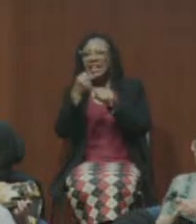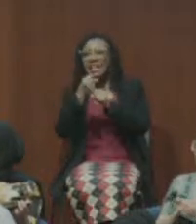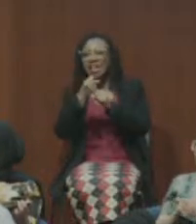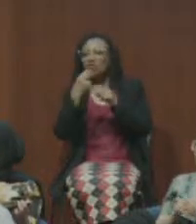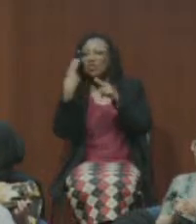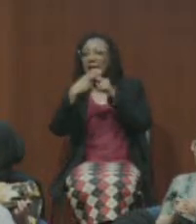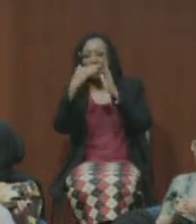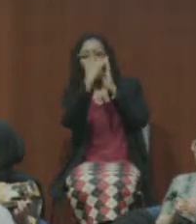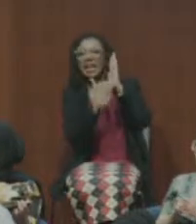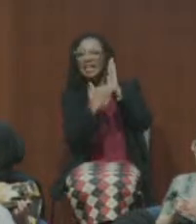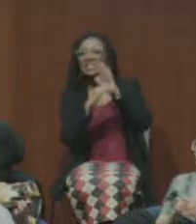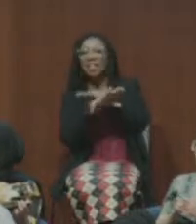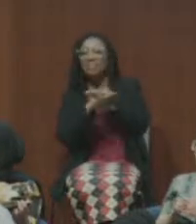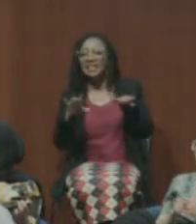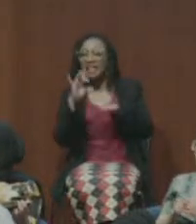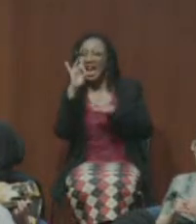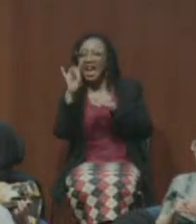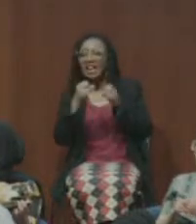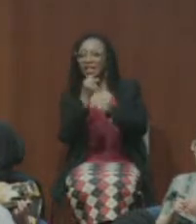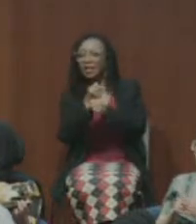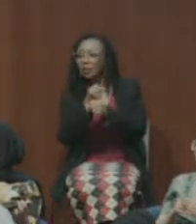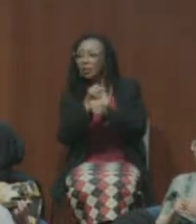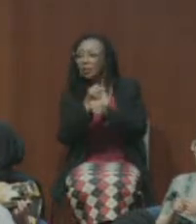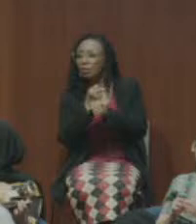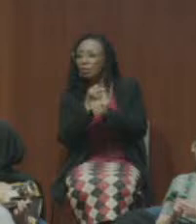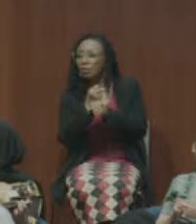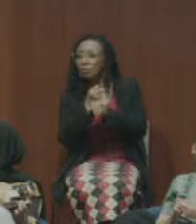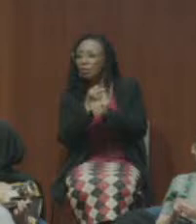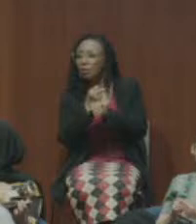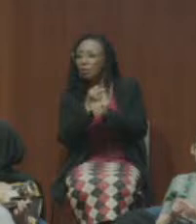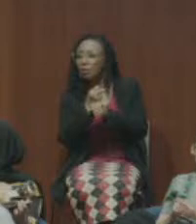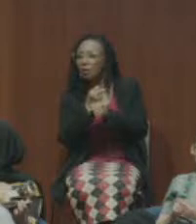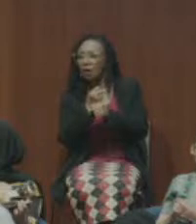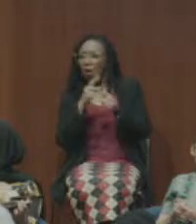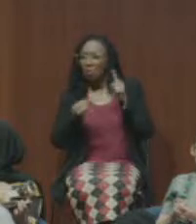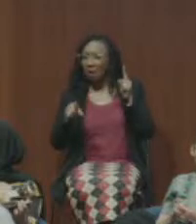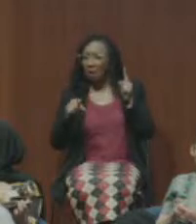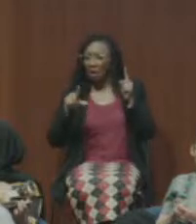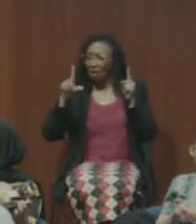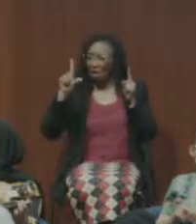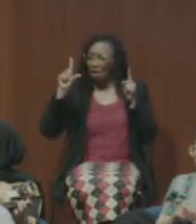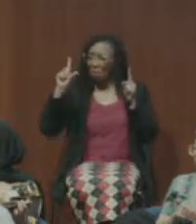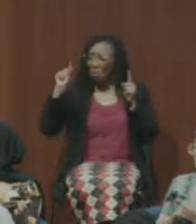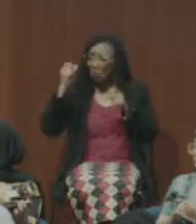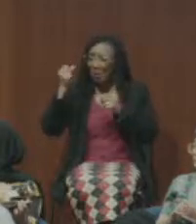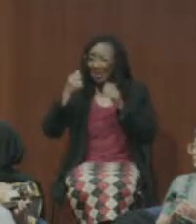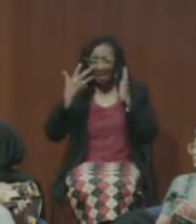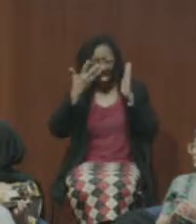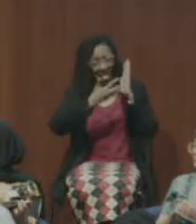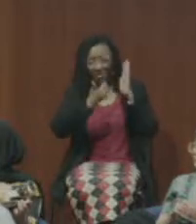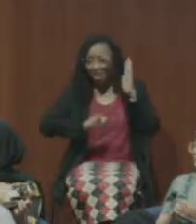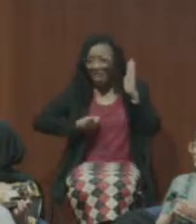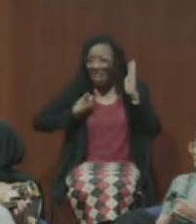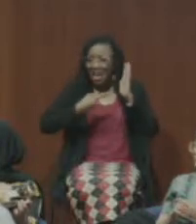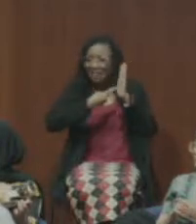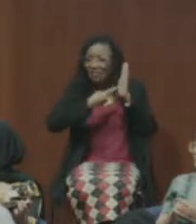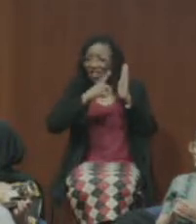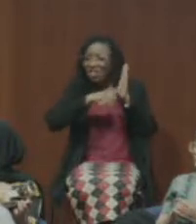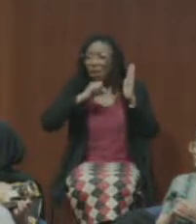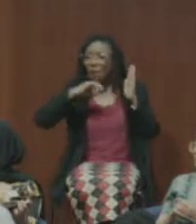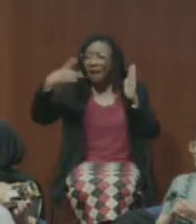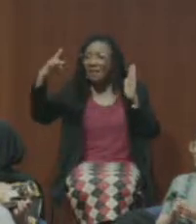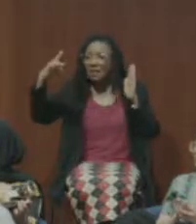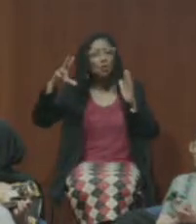Not as far as I want to go, but a hell of a start to take 20 years off the sentence of a person that was never found guilty of anything.